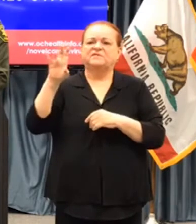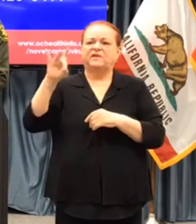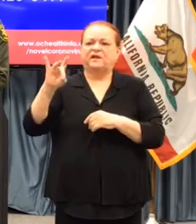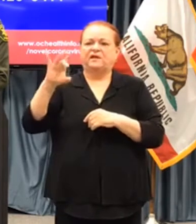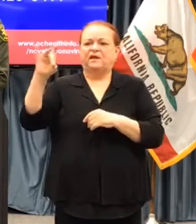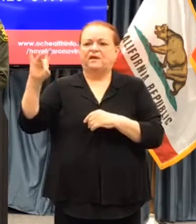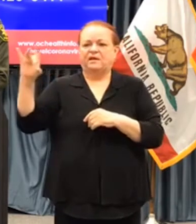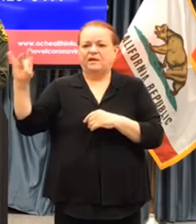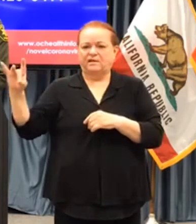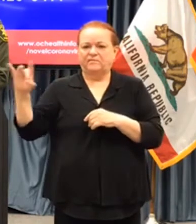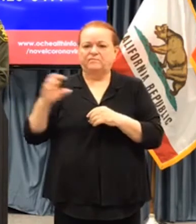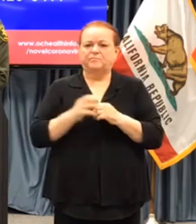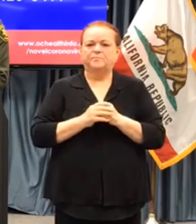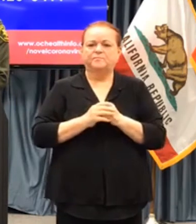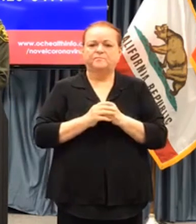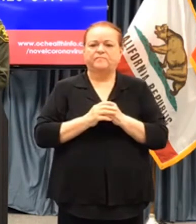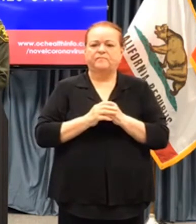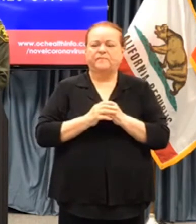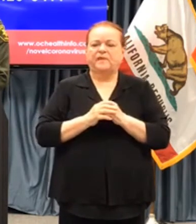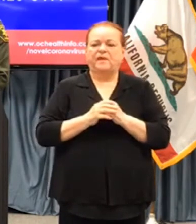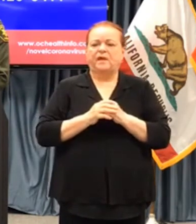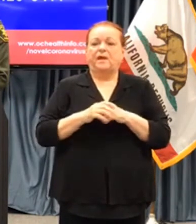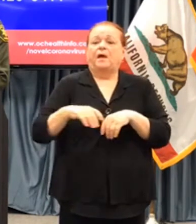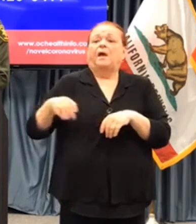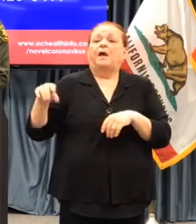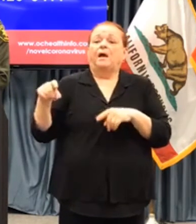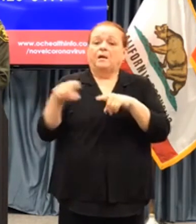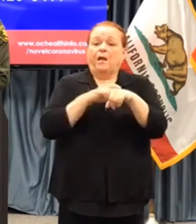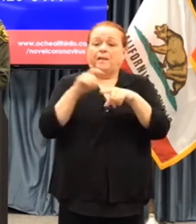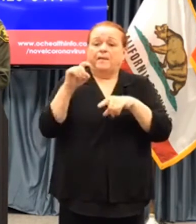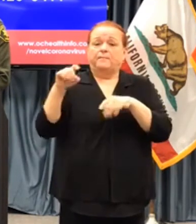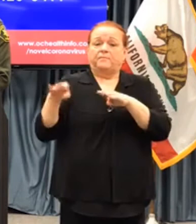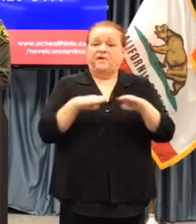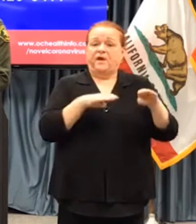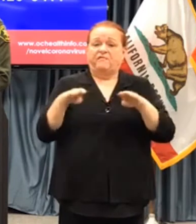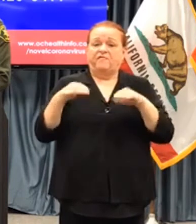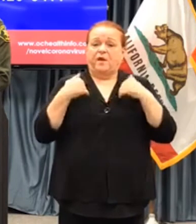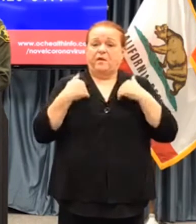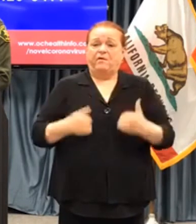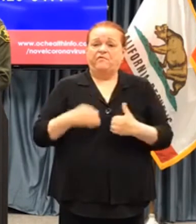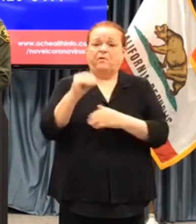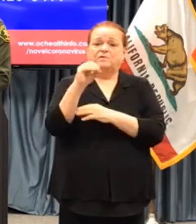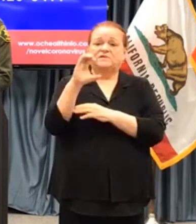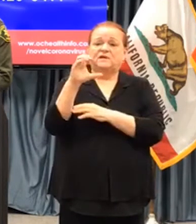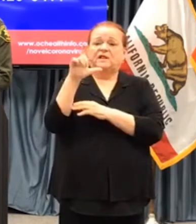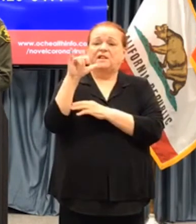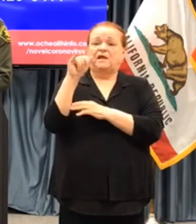888-373-7888. Calling Behavioral Health Orange County at OC Links, that's